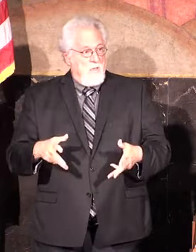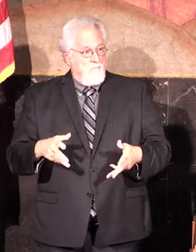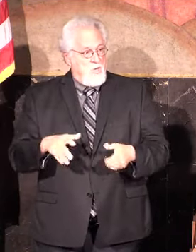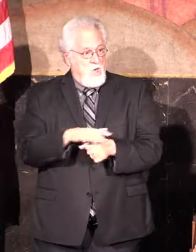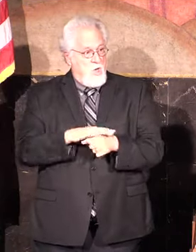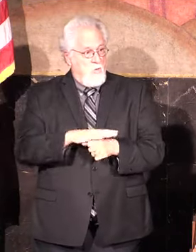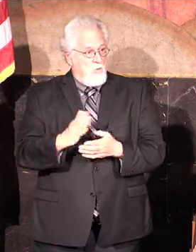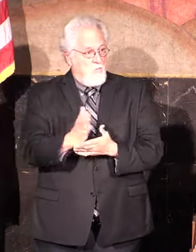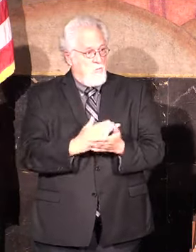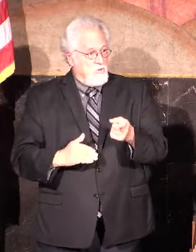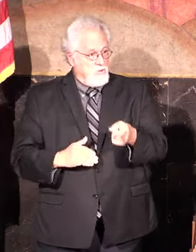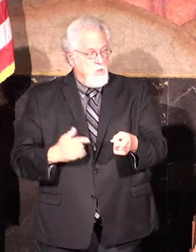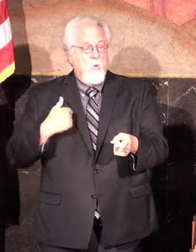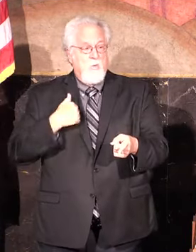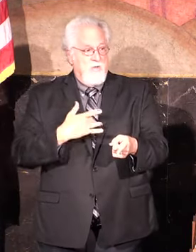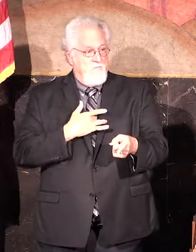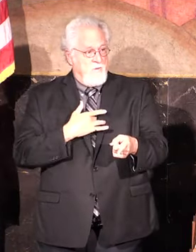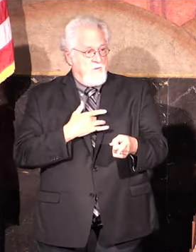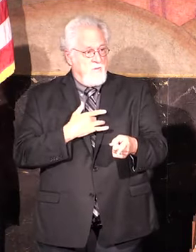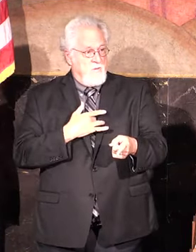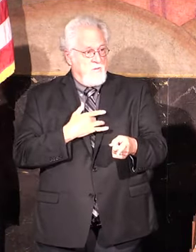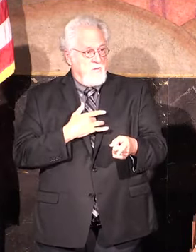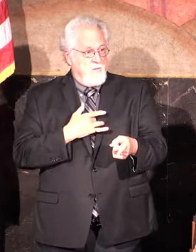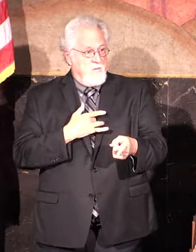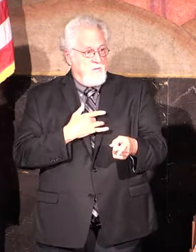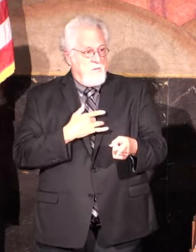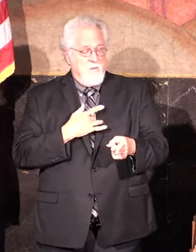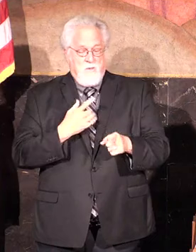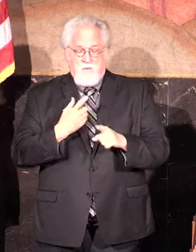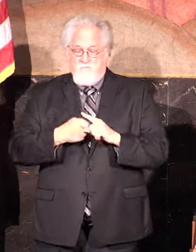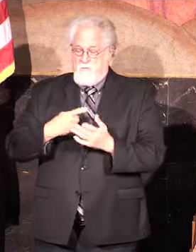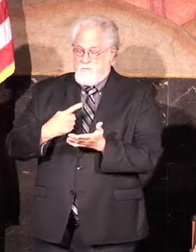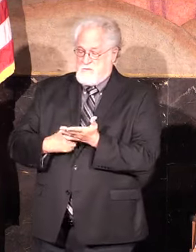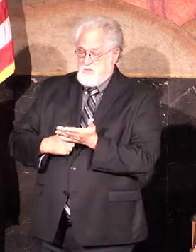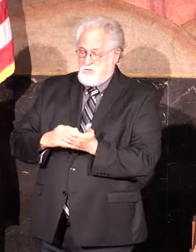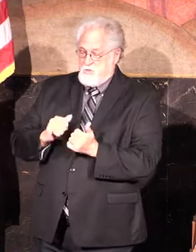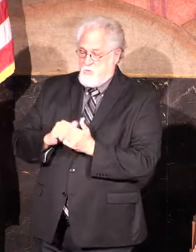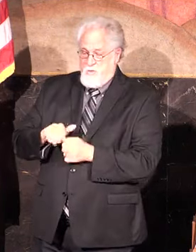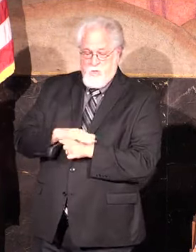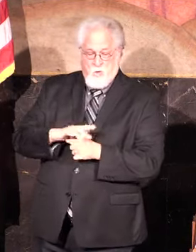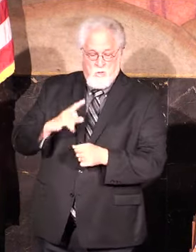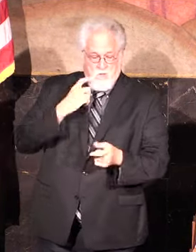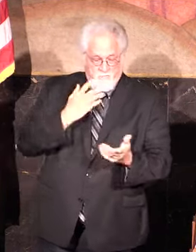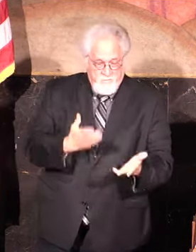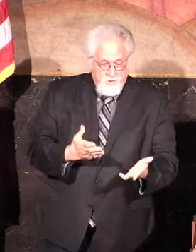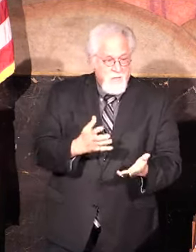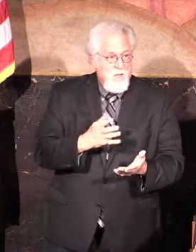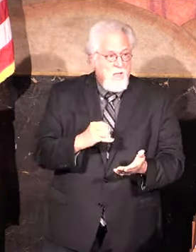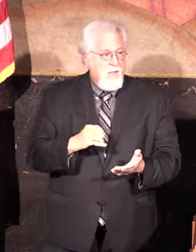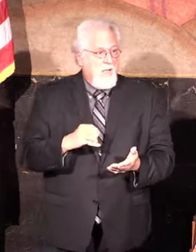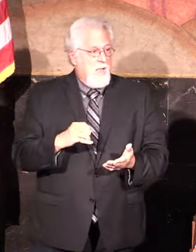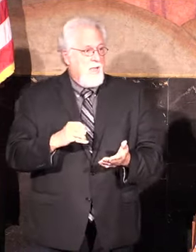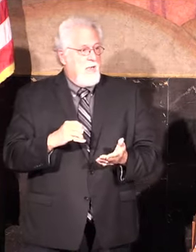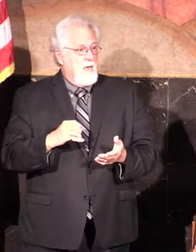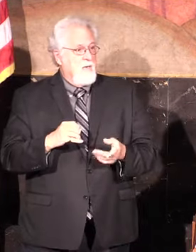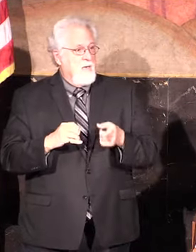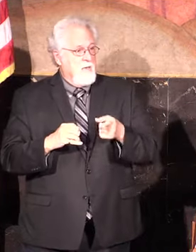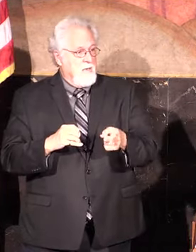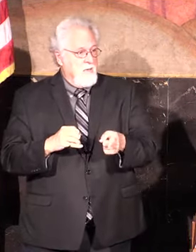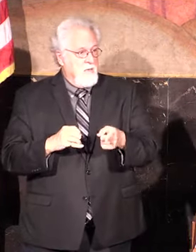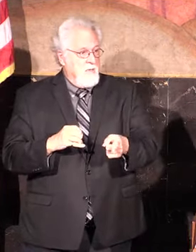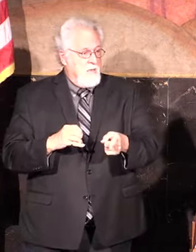local portion of that, we believe, based on our discussions with local government and the filings that they have been making